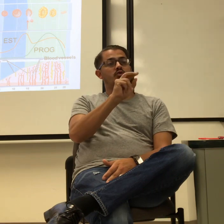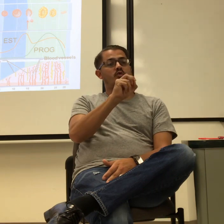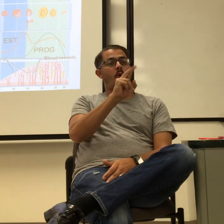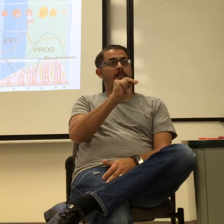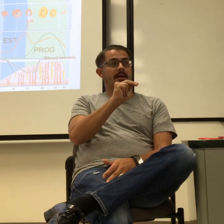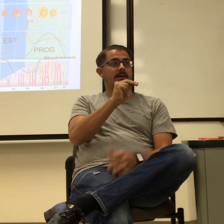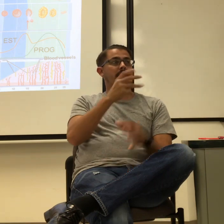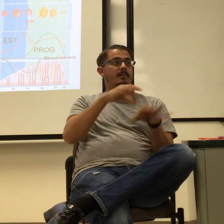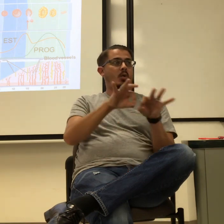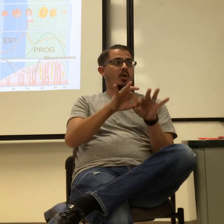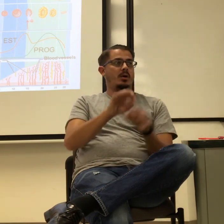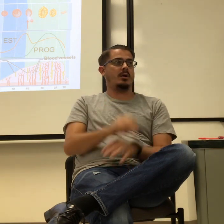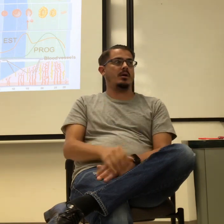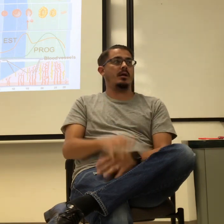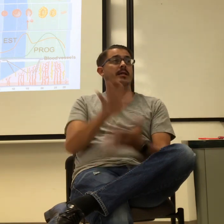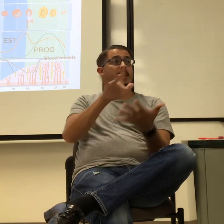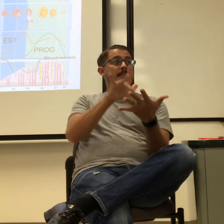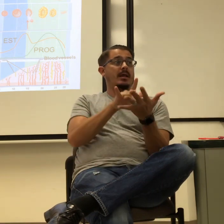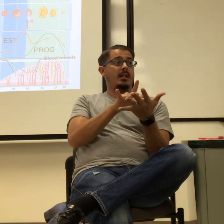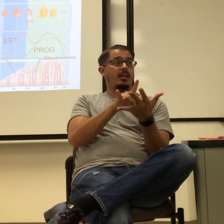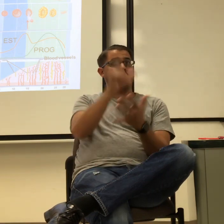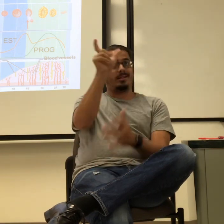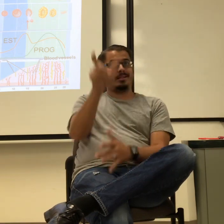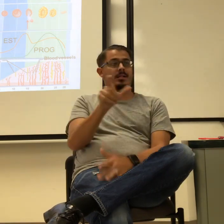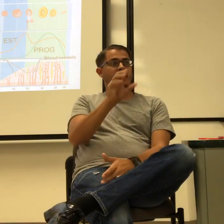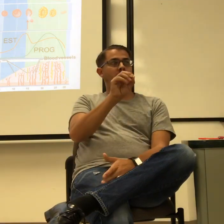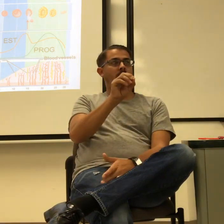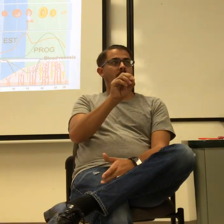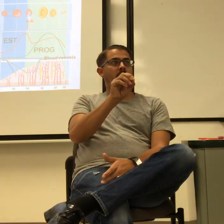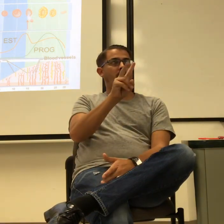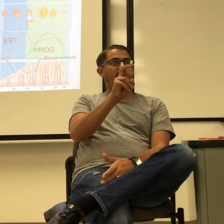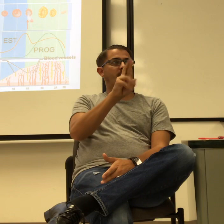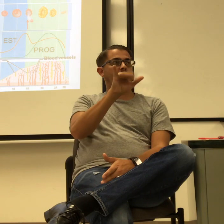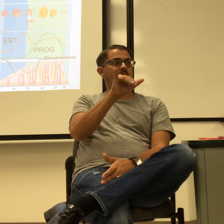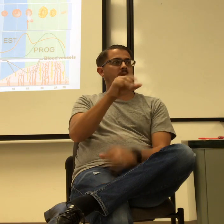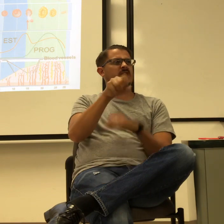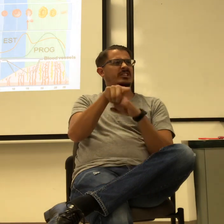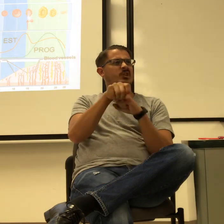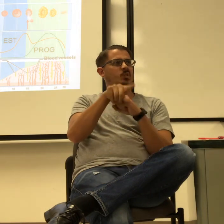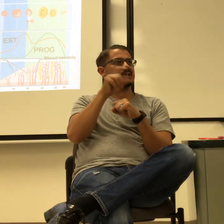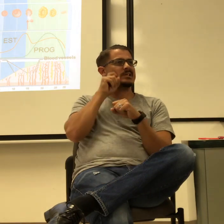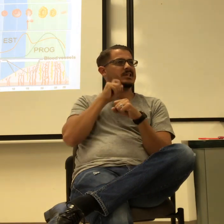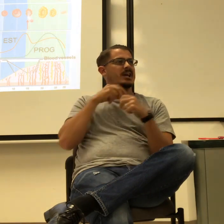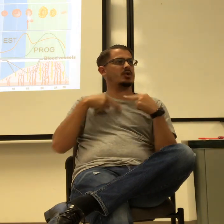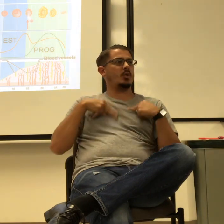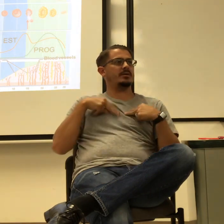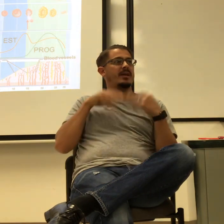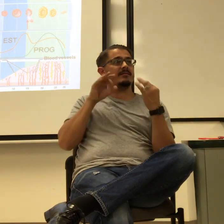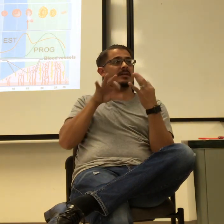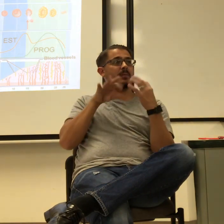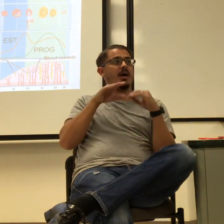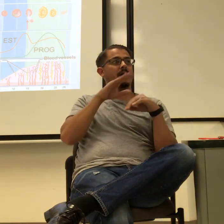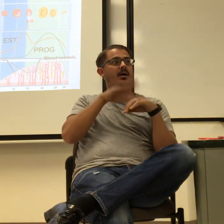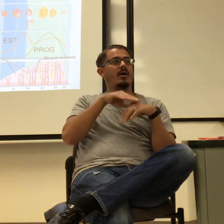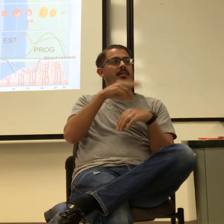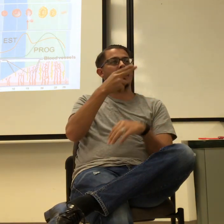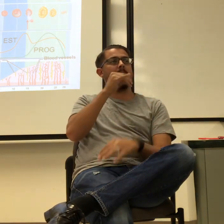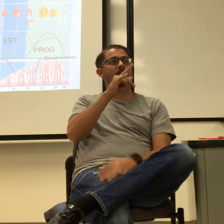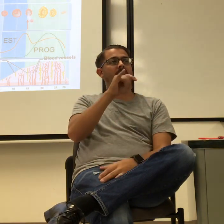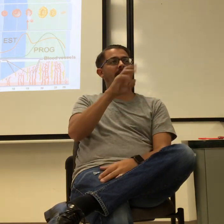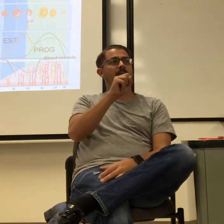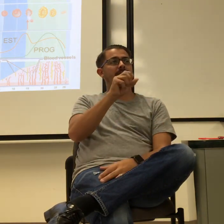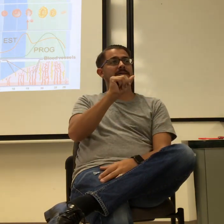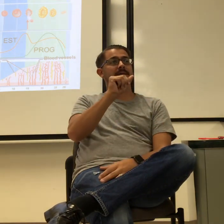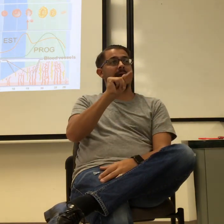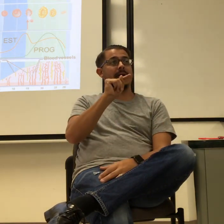And in the middle of the board, put the ovary. It's going to secrete sex hormones that feed back on the hypothalamus ant pit, but also to